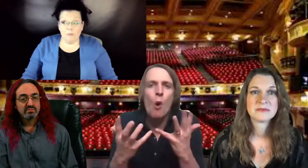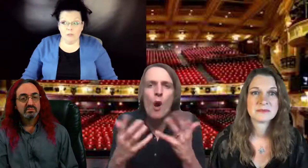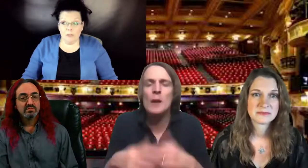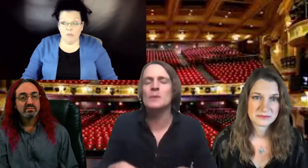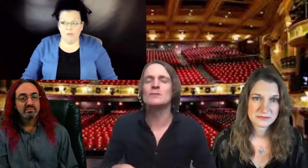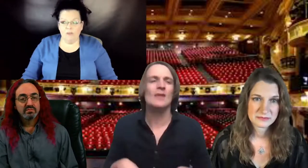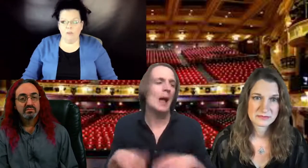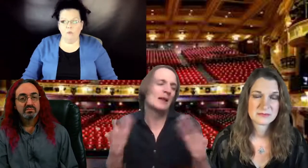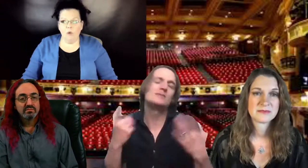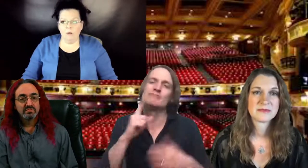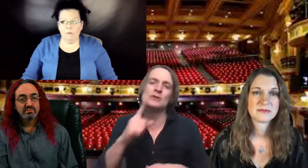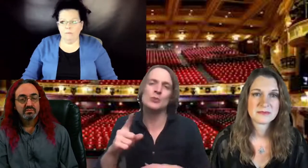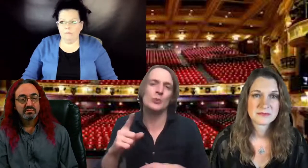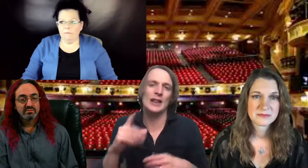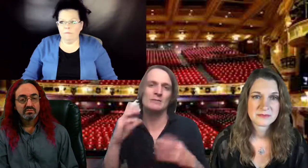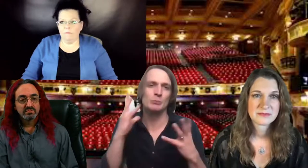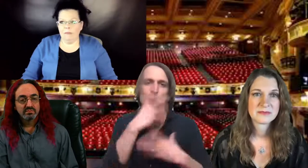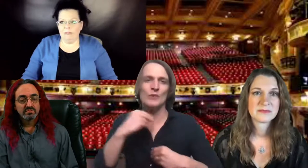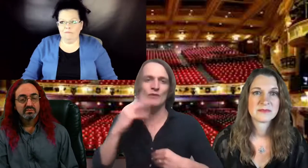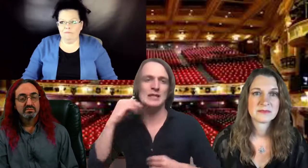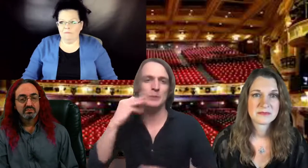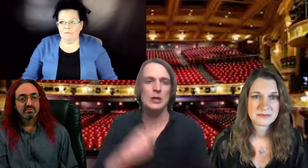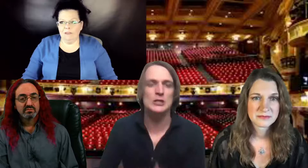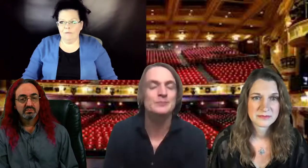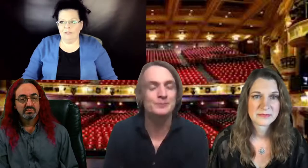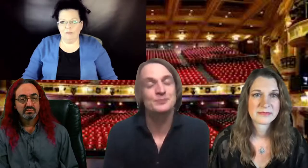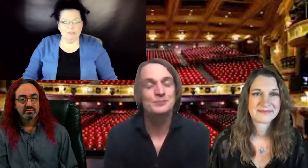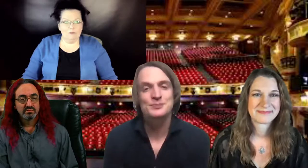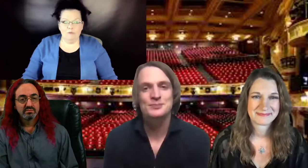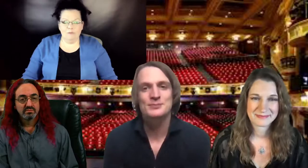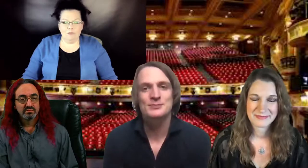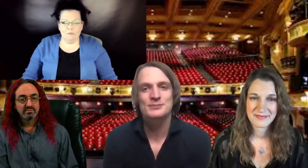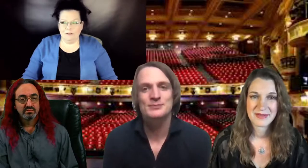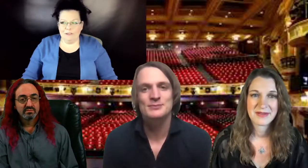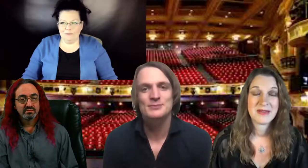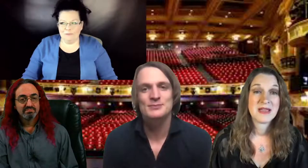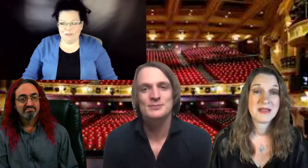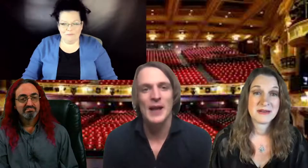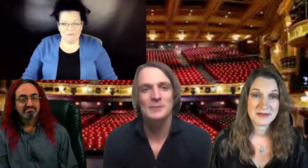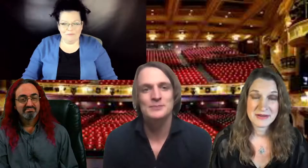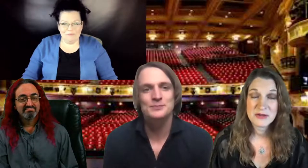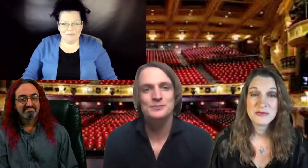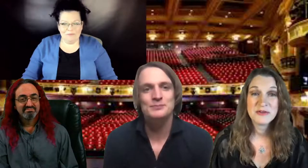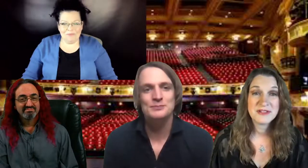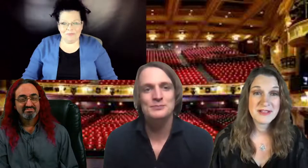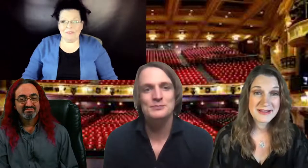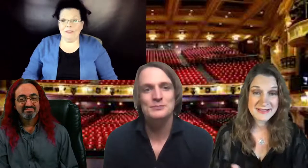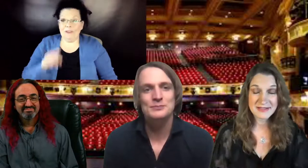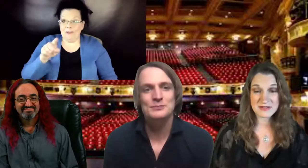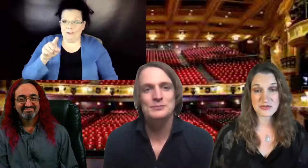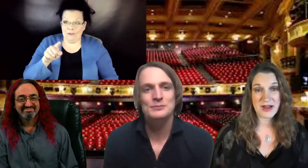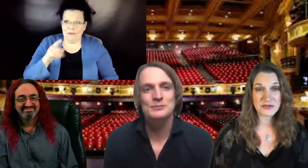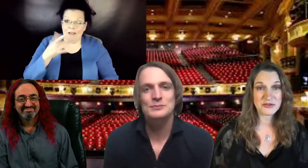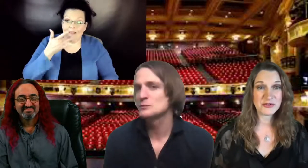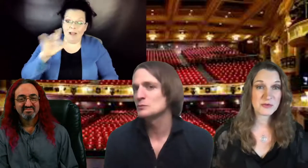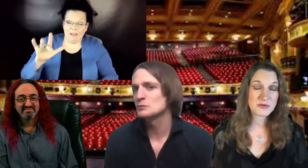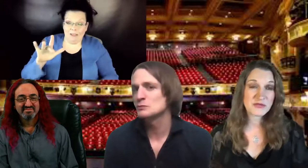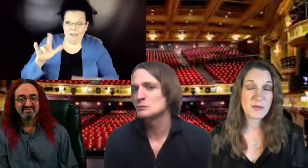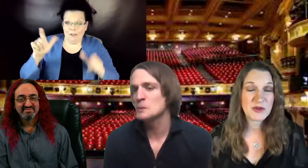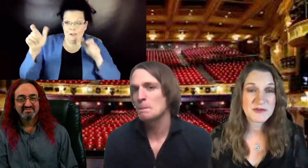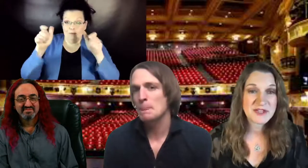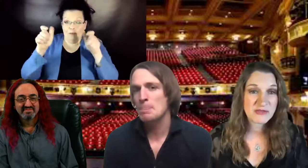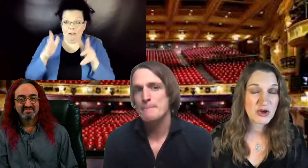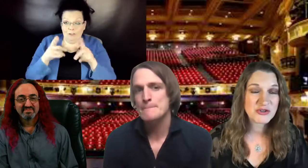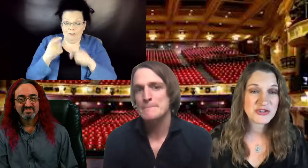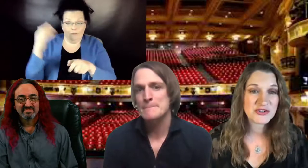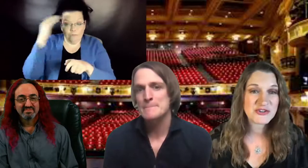the people there were very warm. I mean, really, it was a beautiful experience for me. Now you're really lucky. The director was